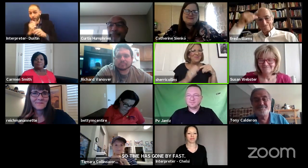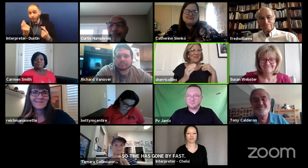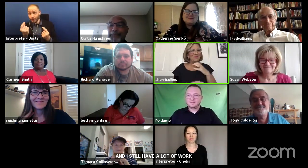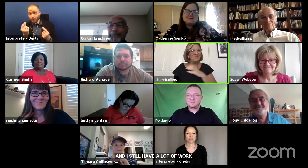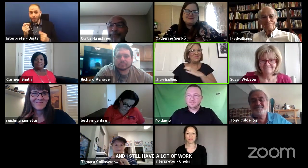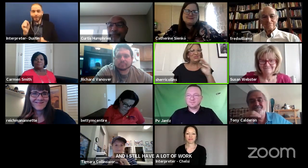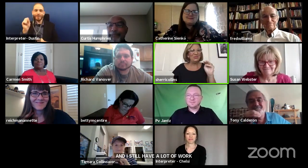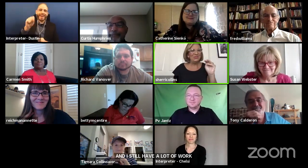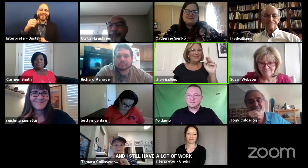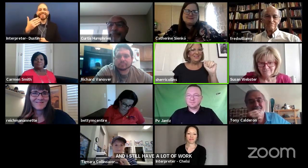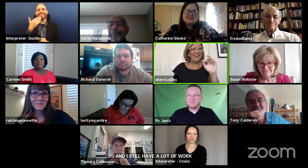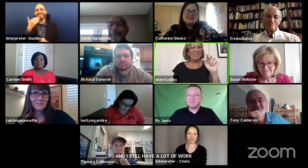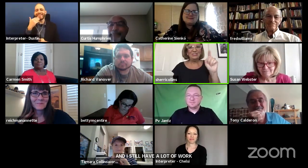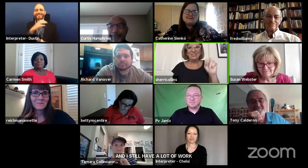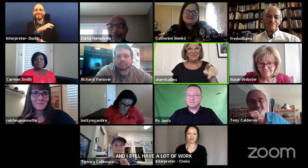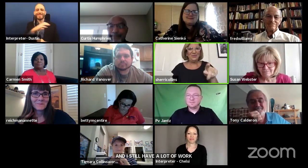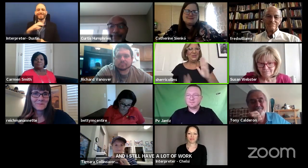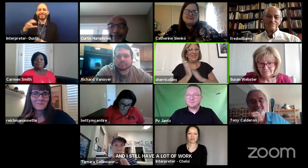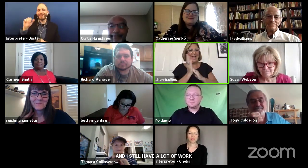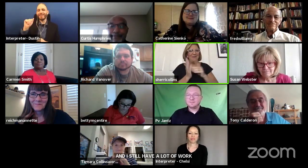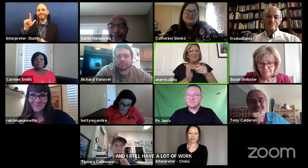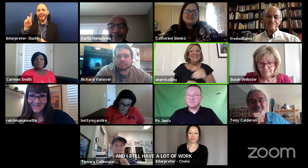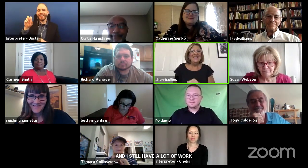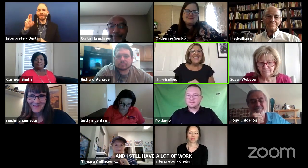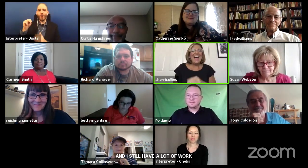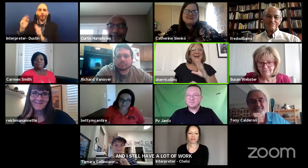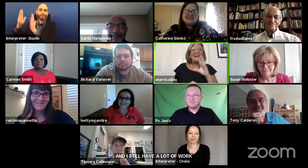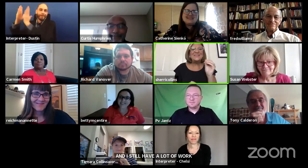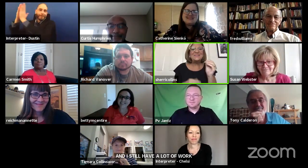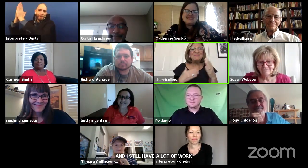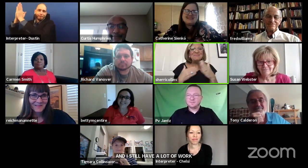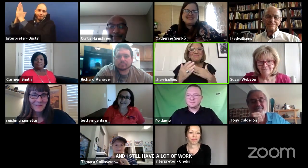you, Commissioner Condon, for your clap.